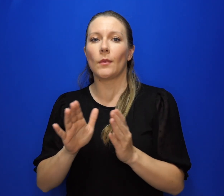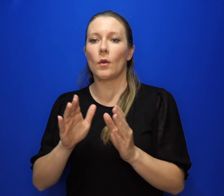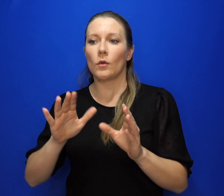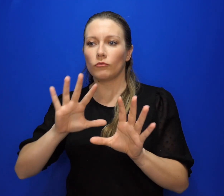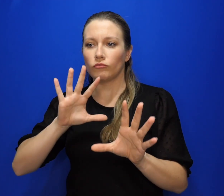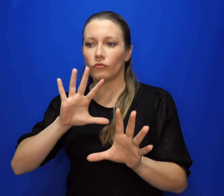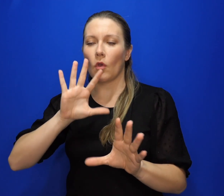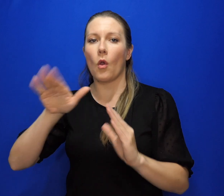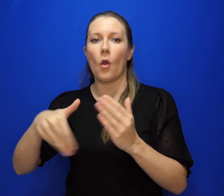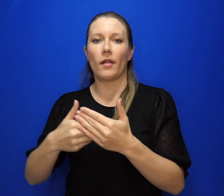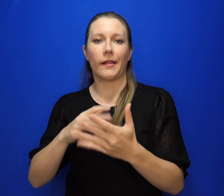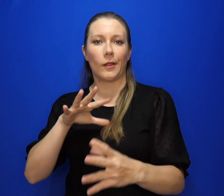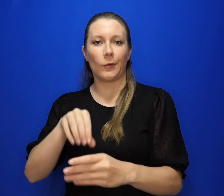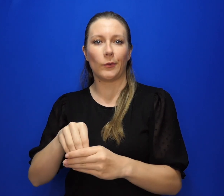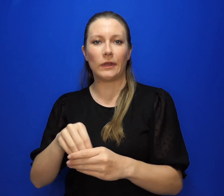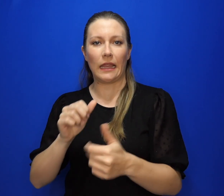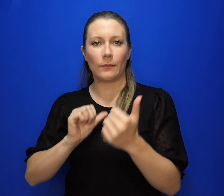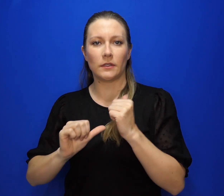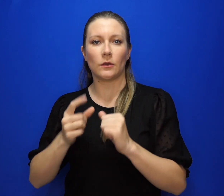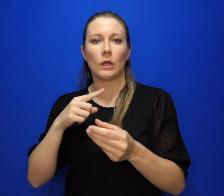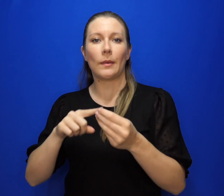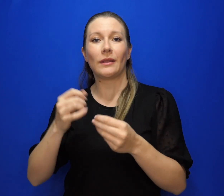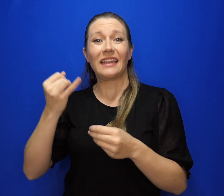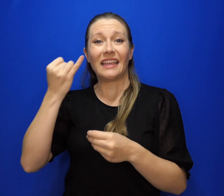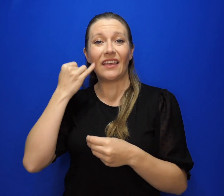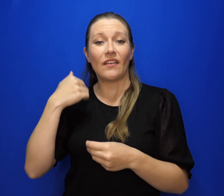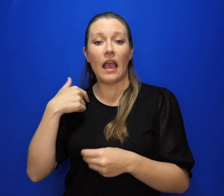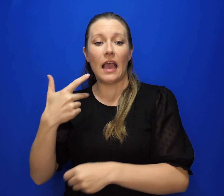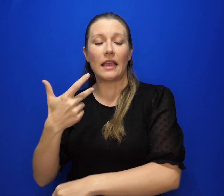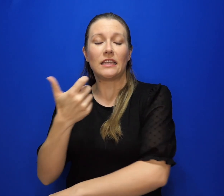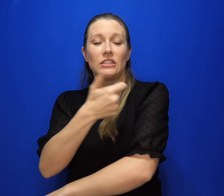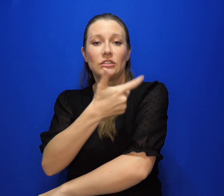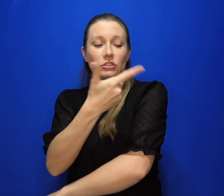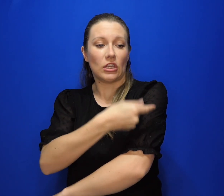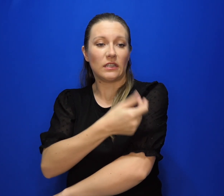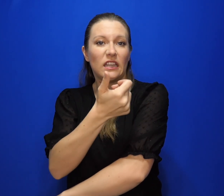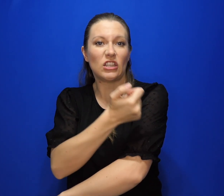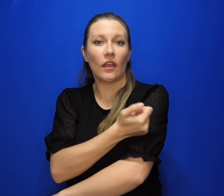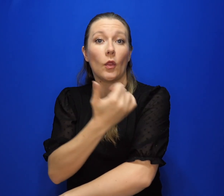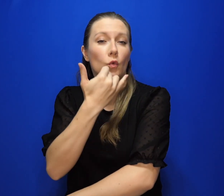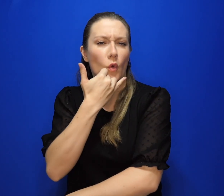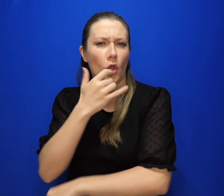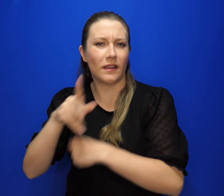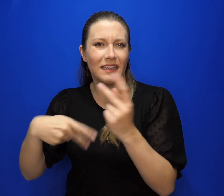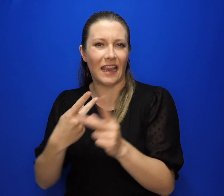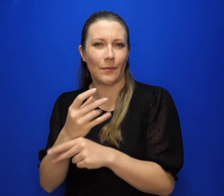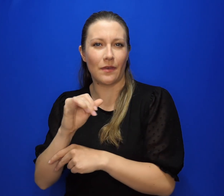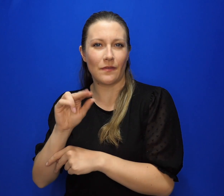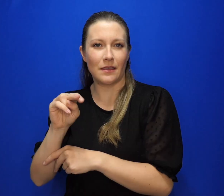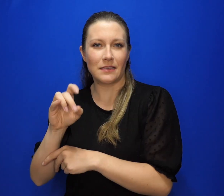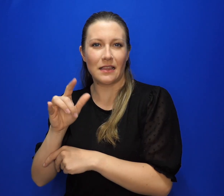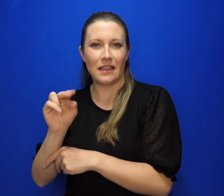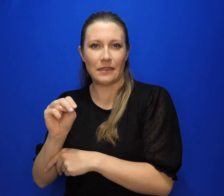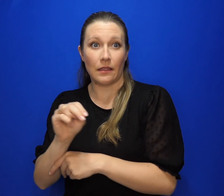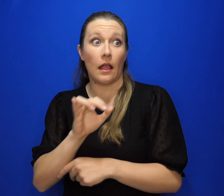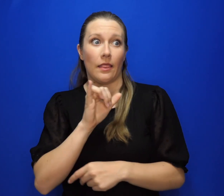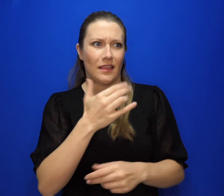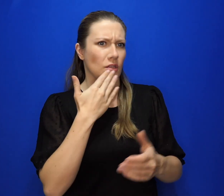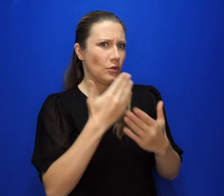about what do I do if I inject the wrong insulin. Ooh, that's a good one. Yeah, it happens to people, and the